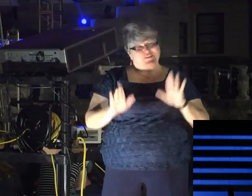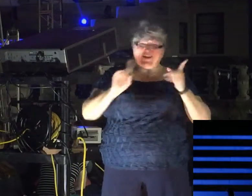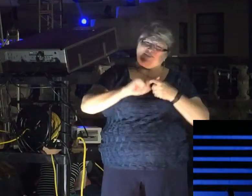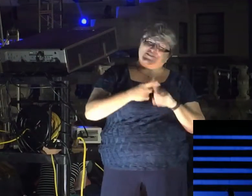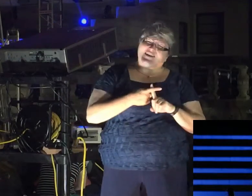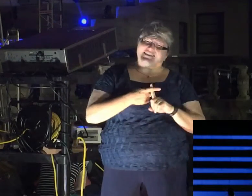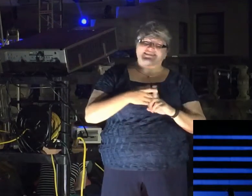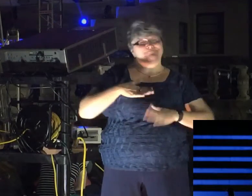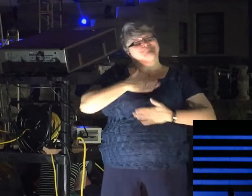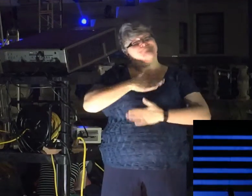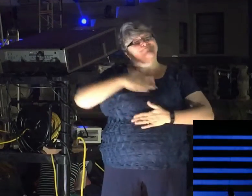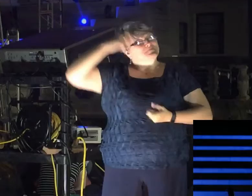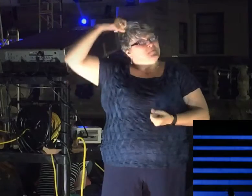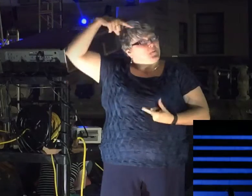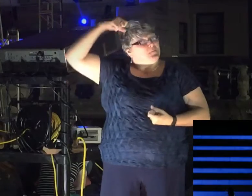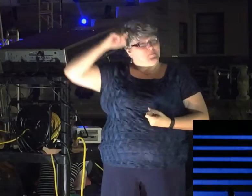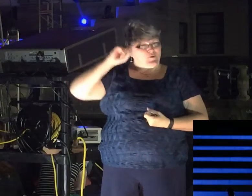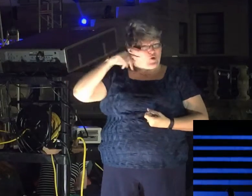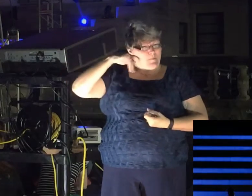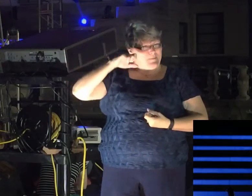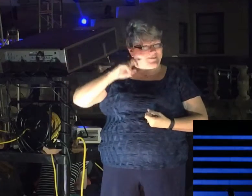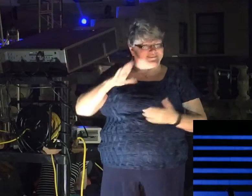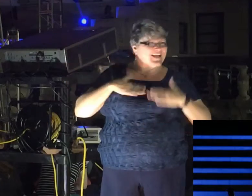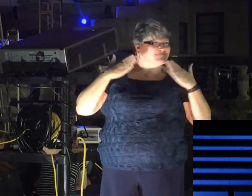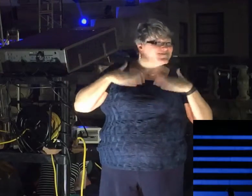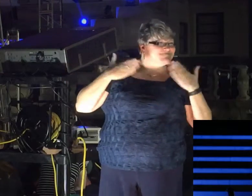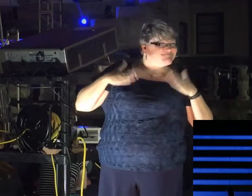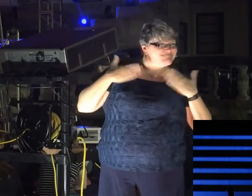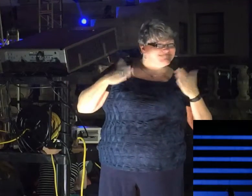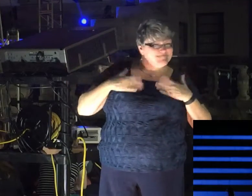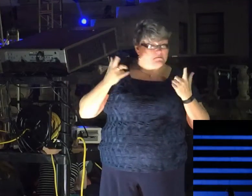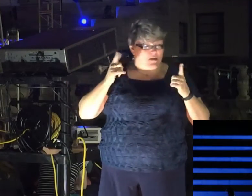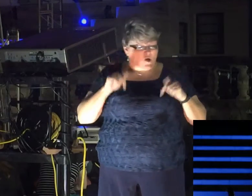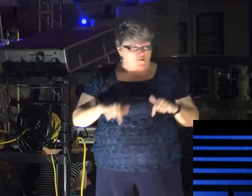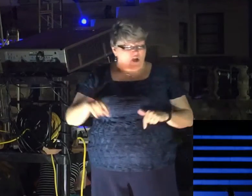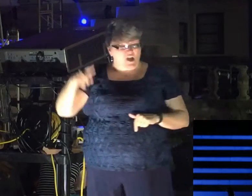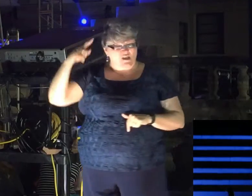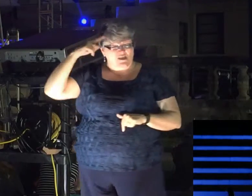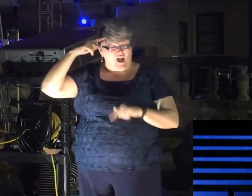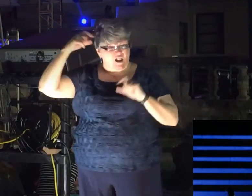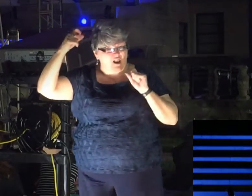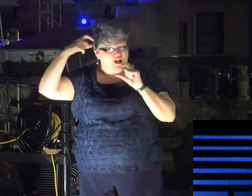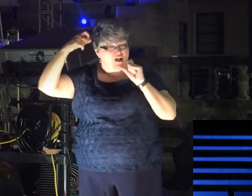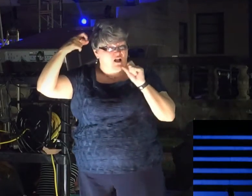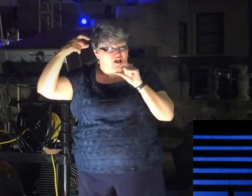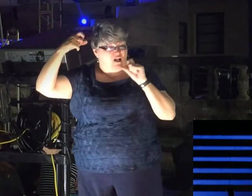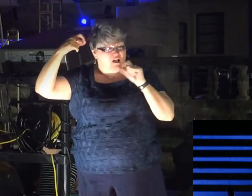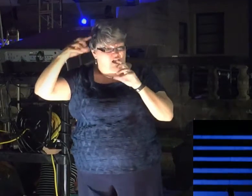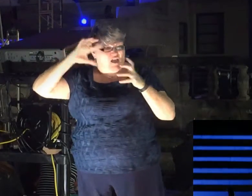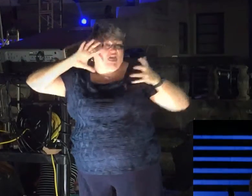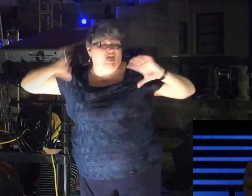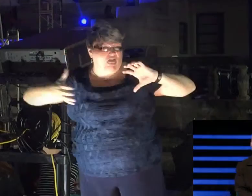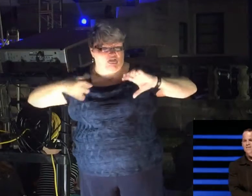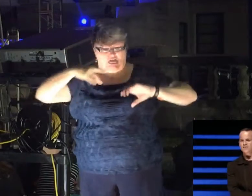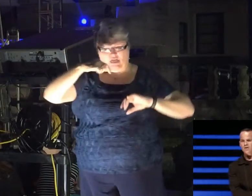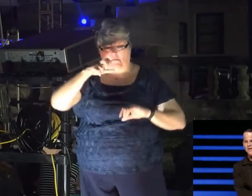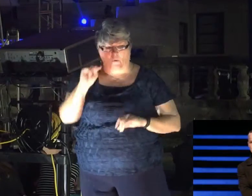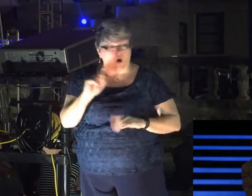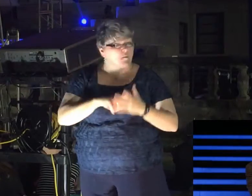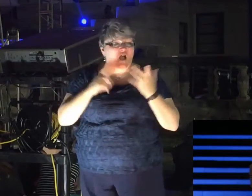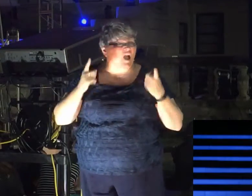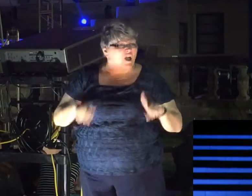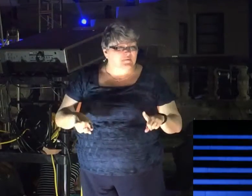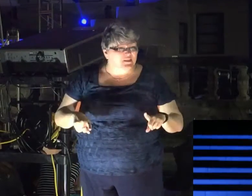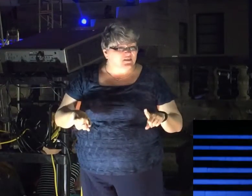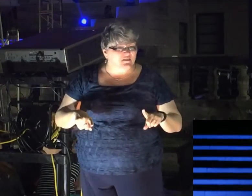gosh, I have great friends, little dopamine hits, right? But when you've fried the circuits with